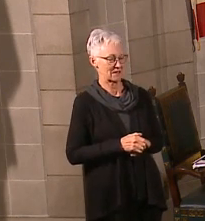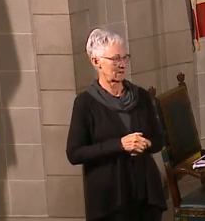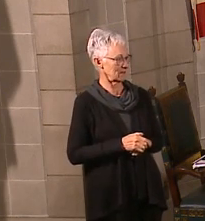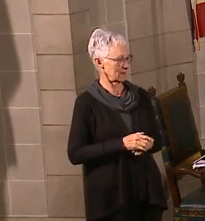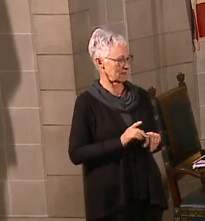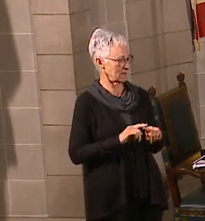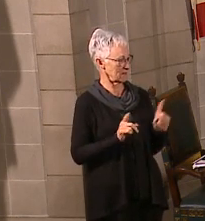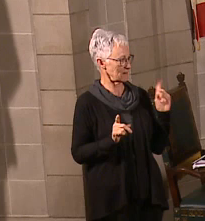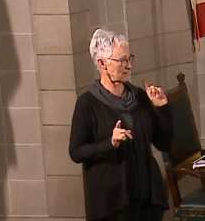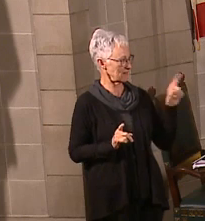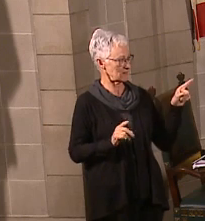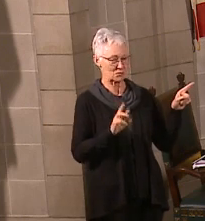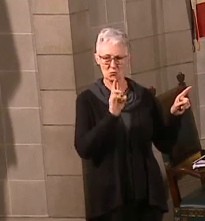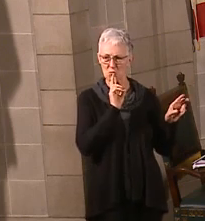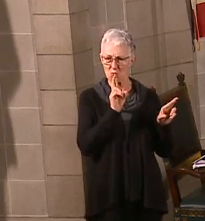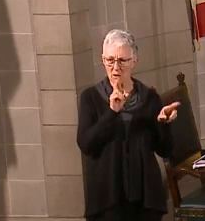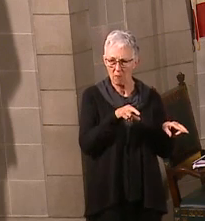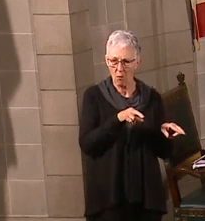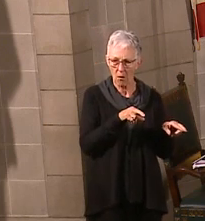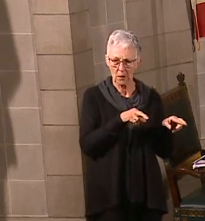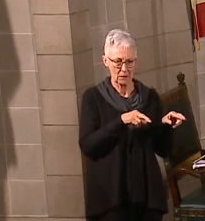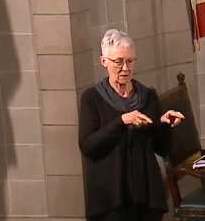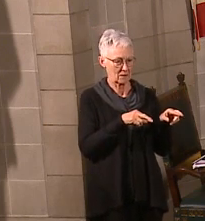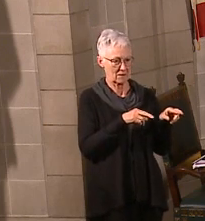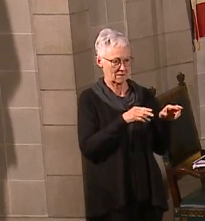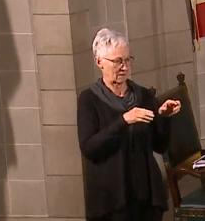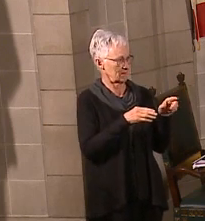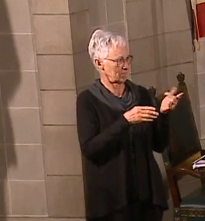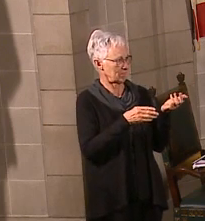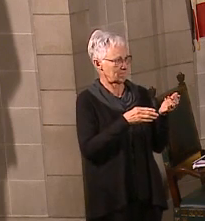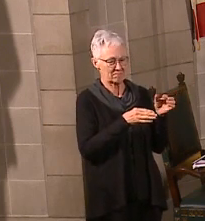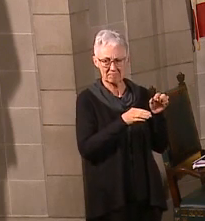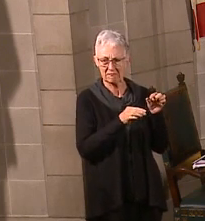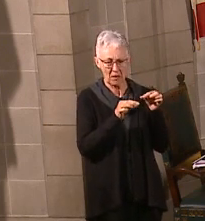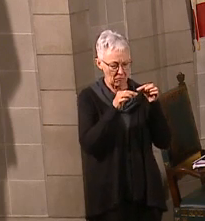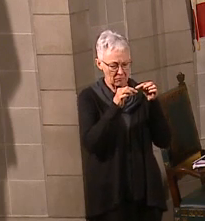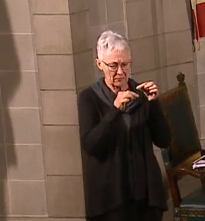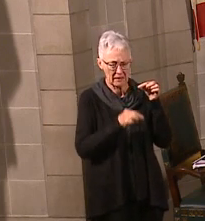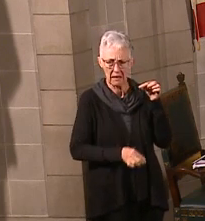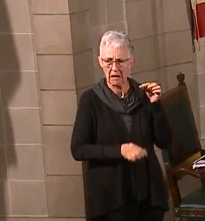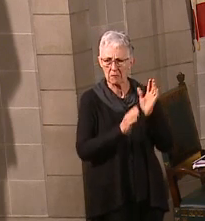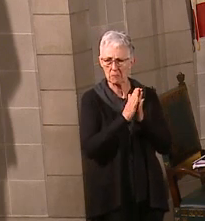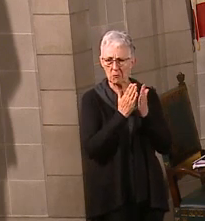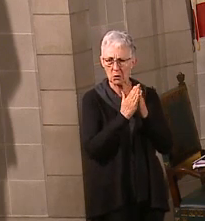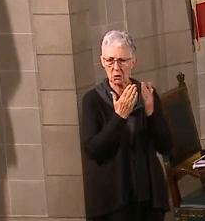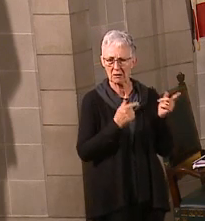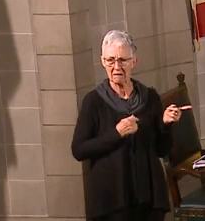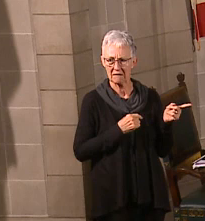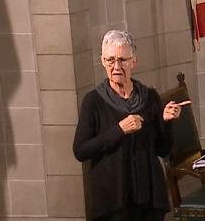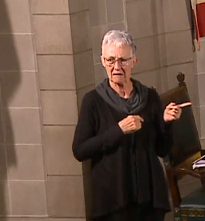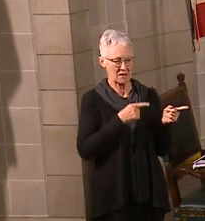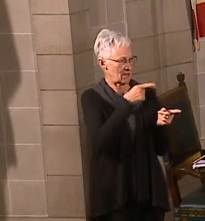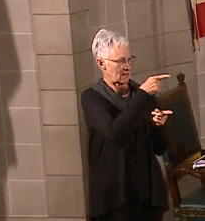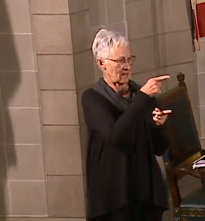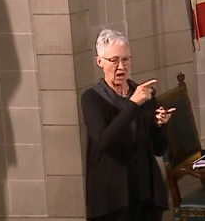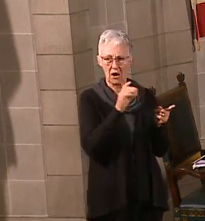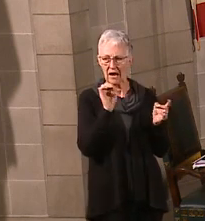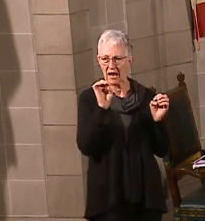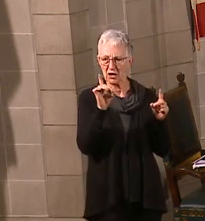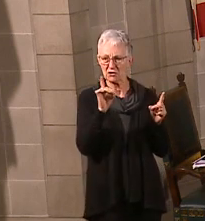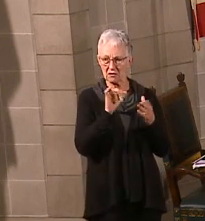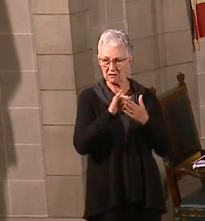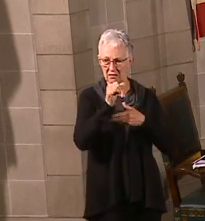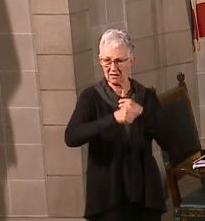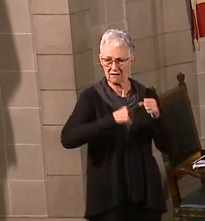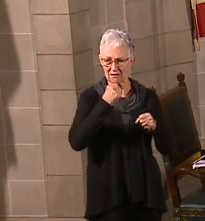that this report is much thinner than most of the reports that you see. They were disrupted continuously in education. They worked